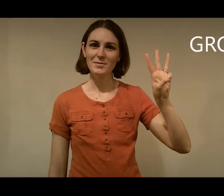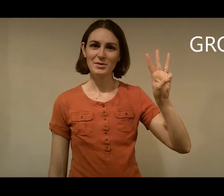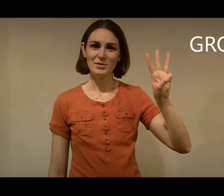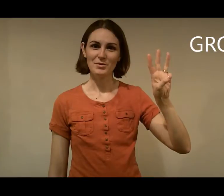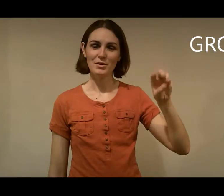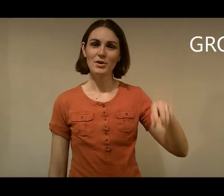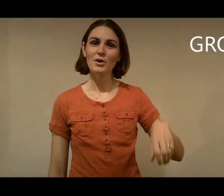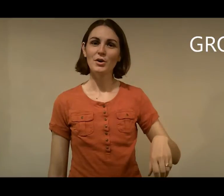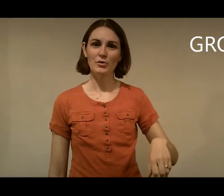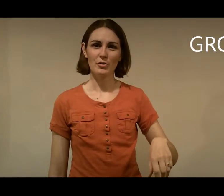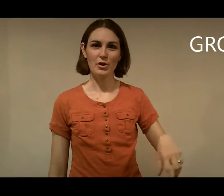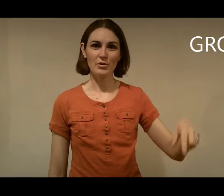G-R-O-W. Grow.